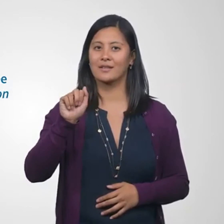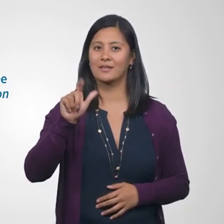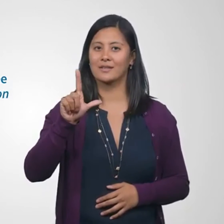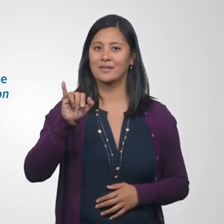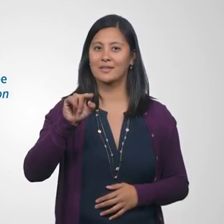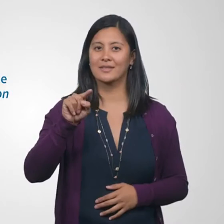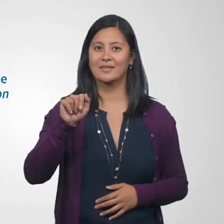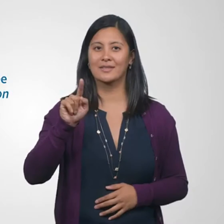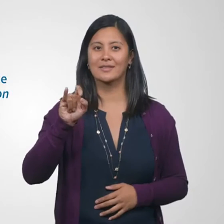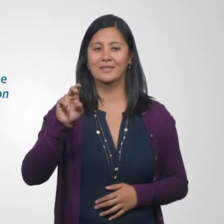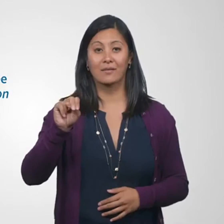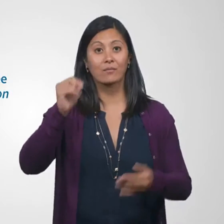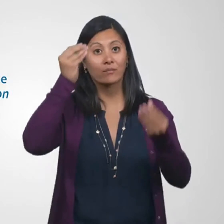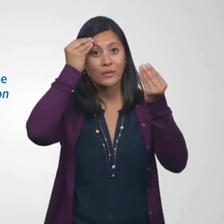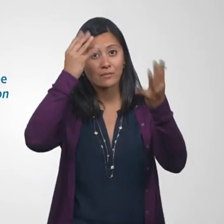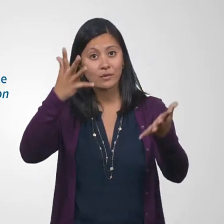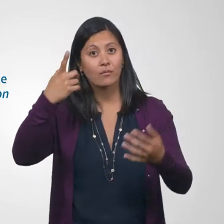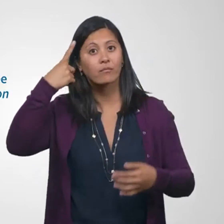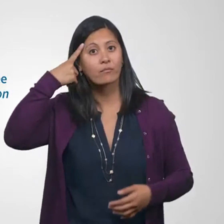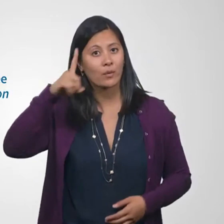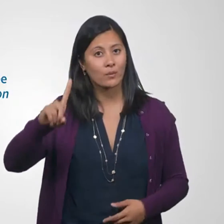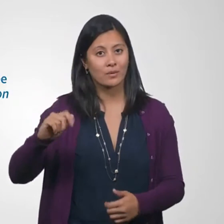Naturalization Information for Military Personnel,